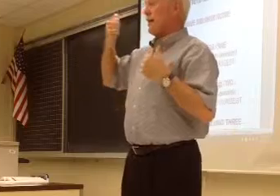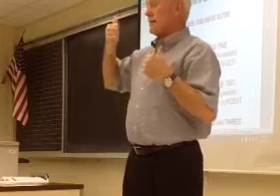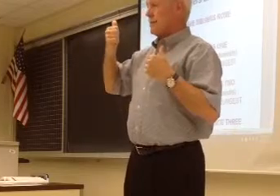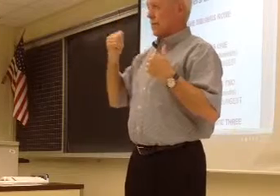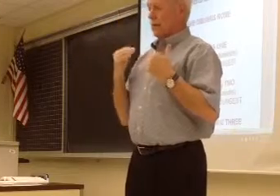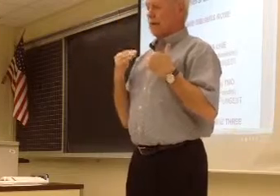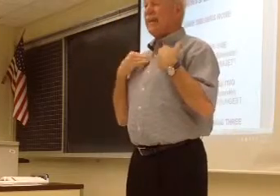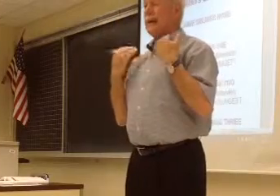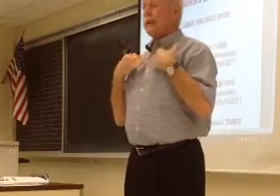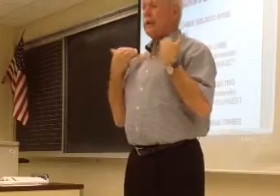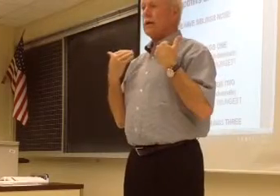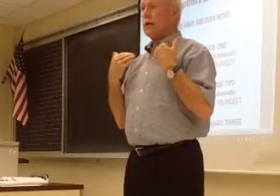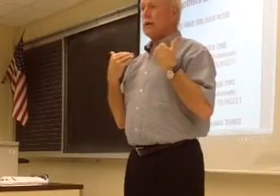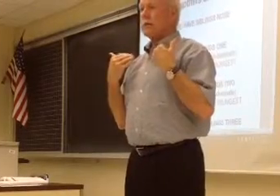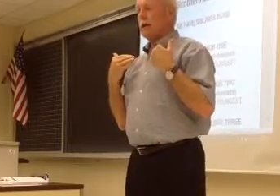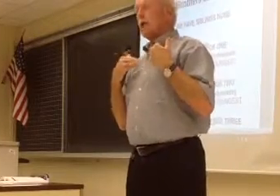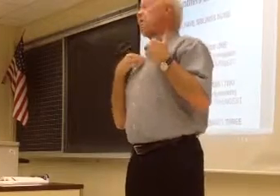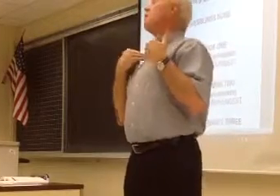youngest. Young. It's like